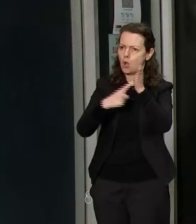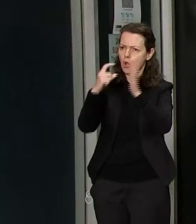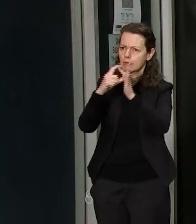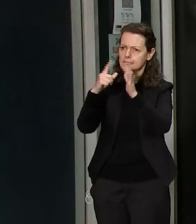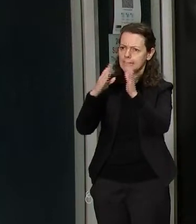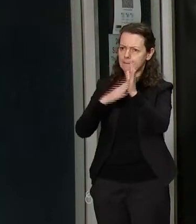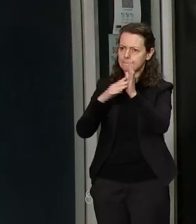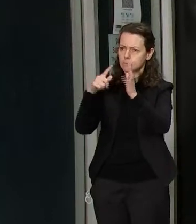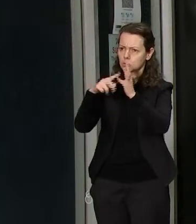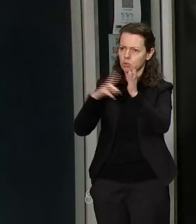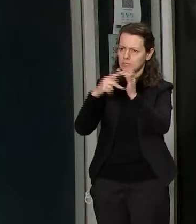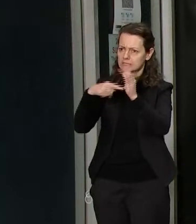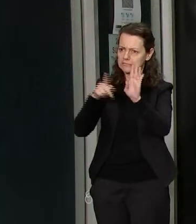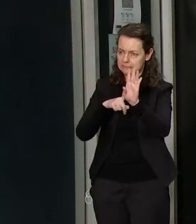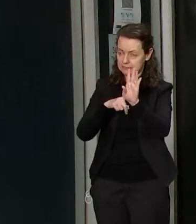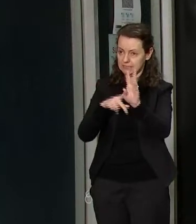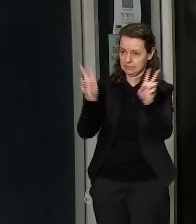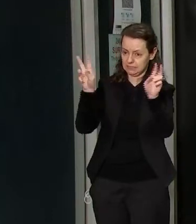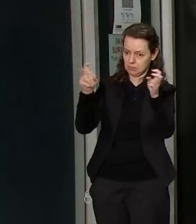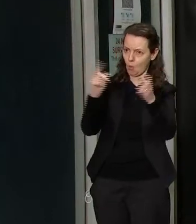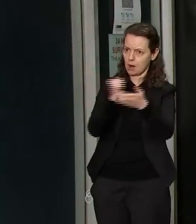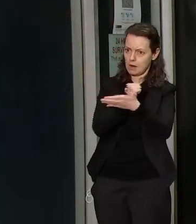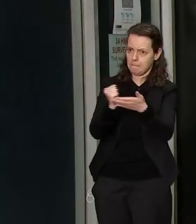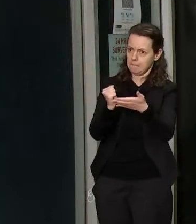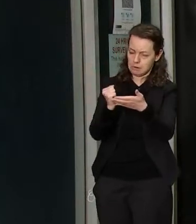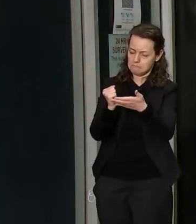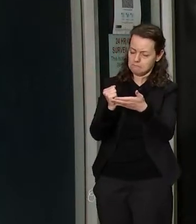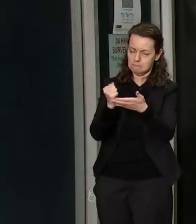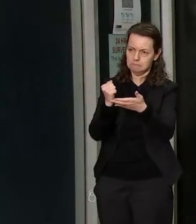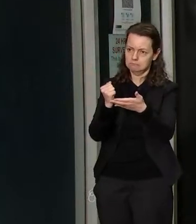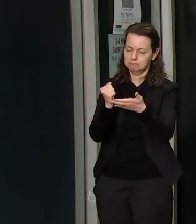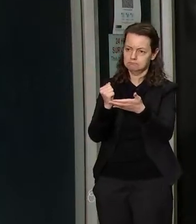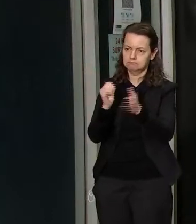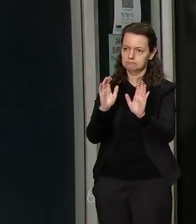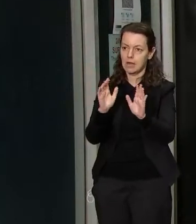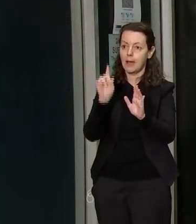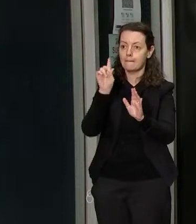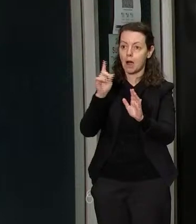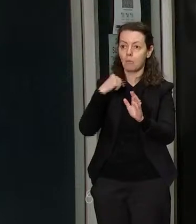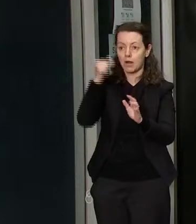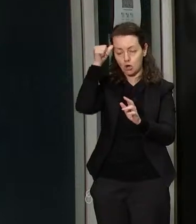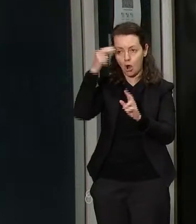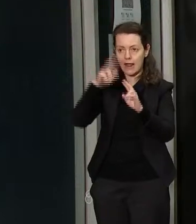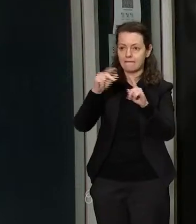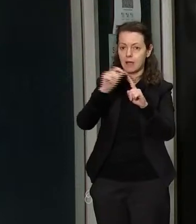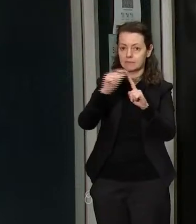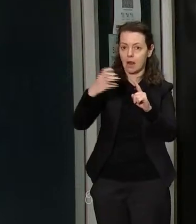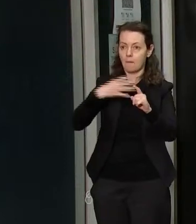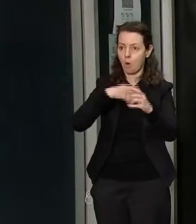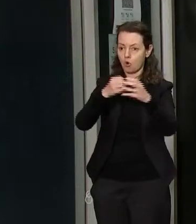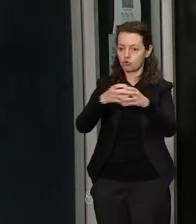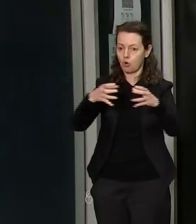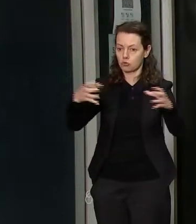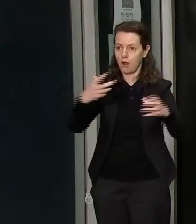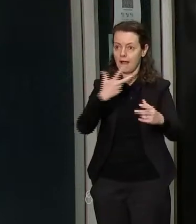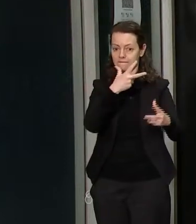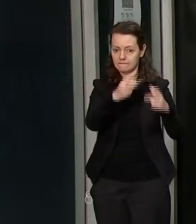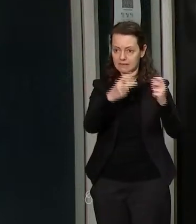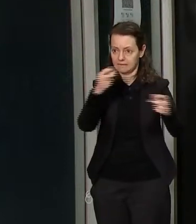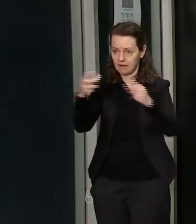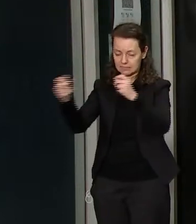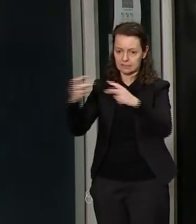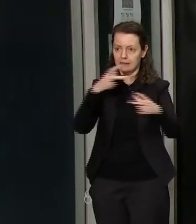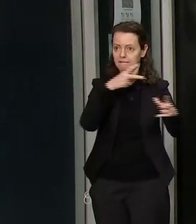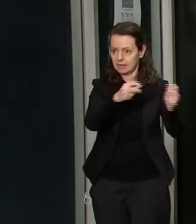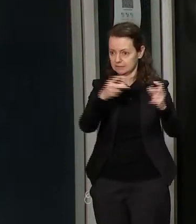do know, and what the evidence does show, is that when you have a greater proportion of your population fully vaccinated, or